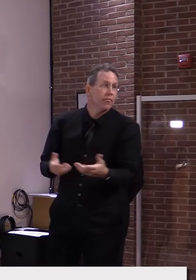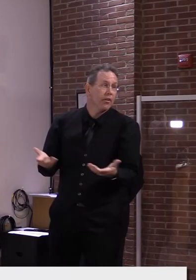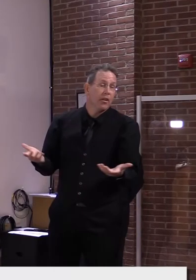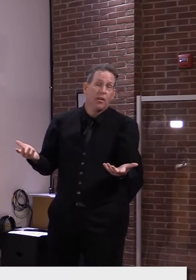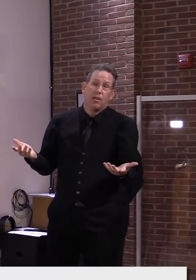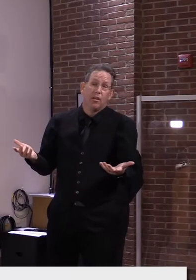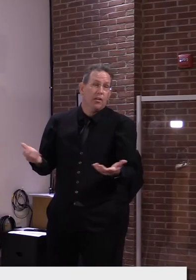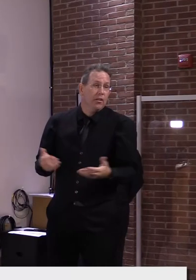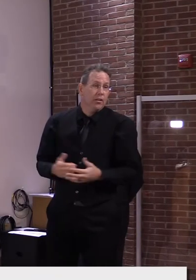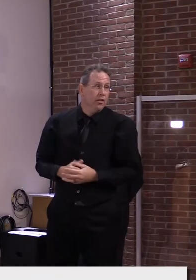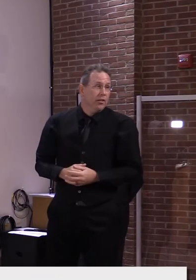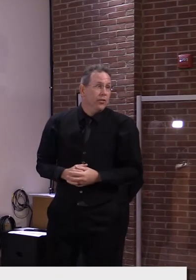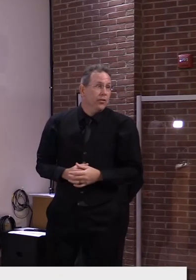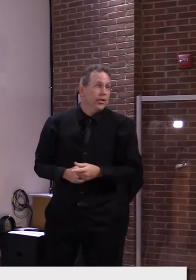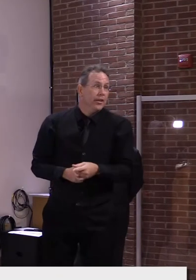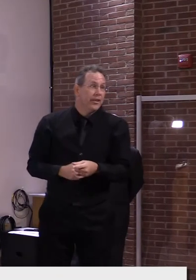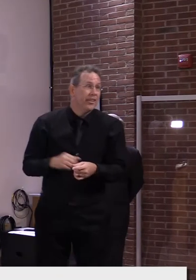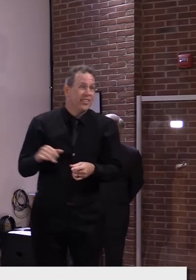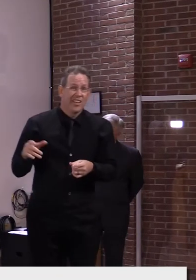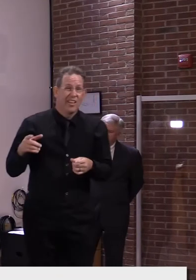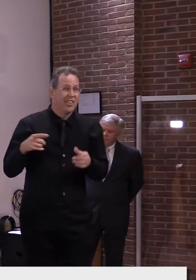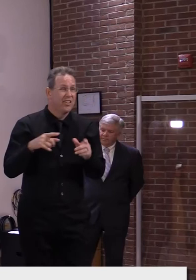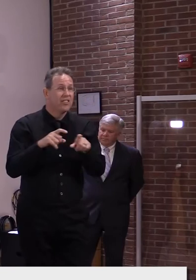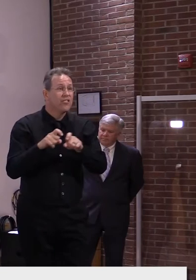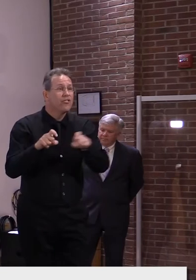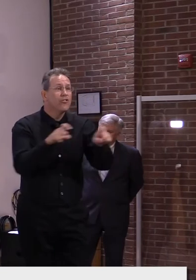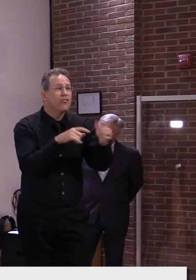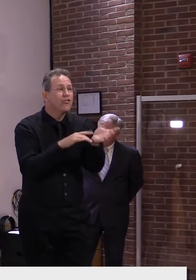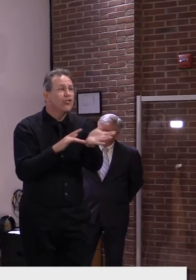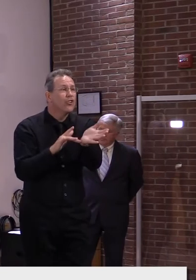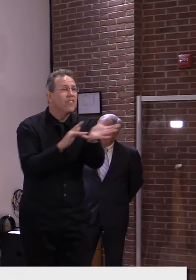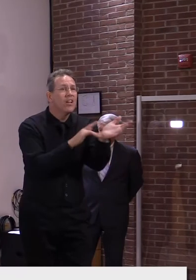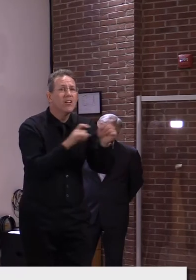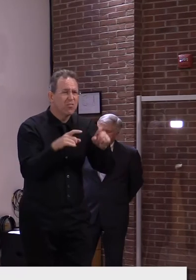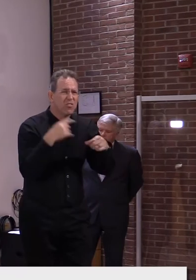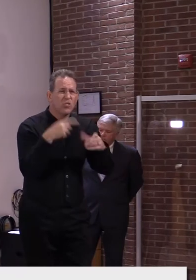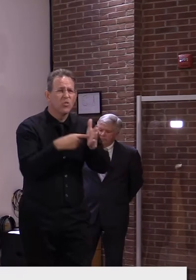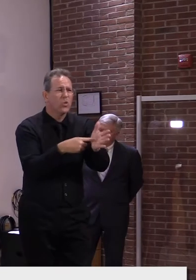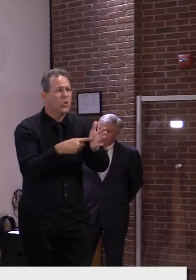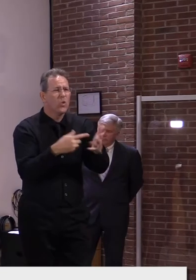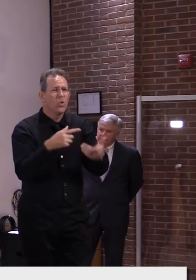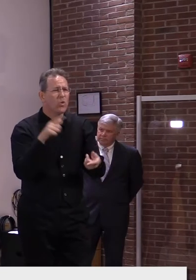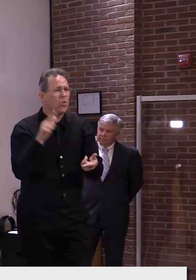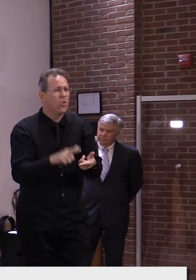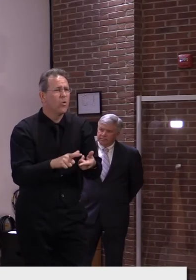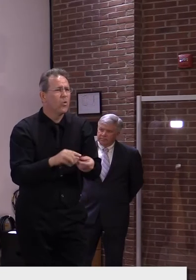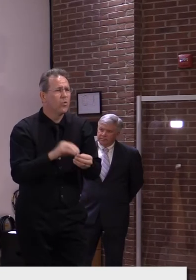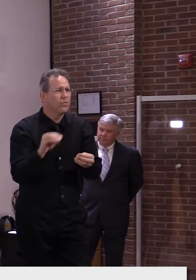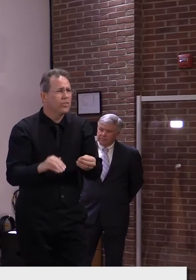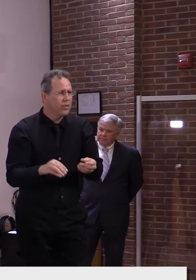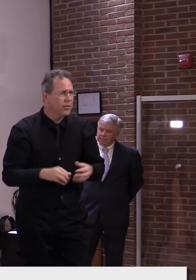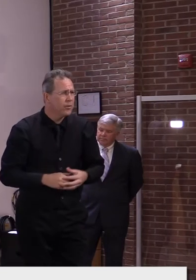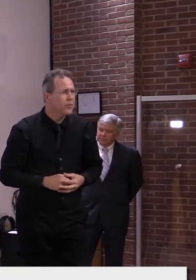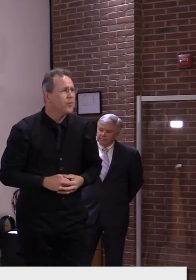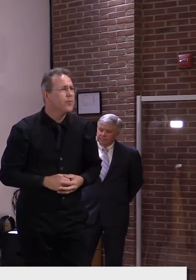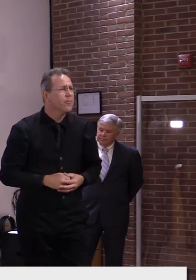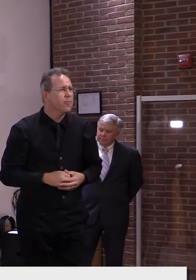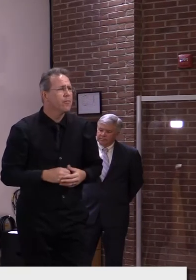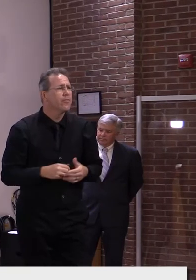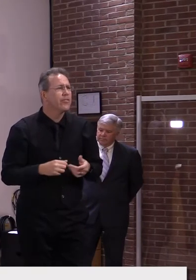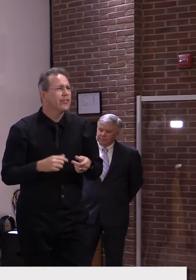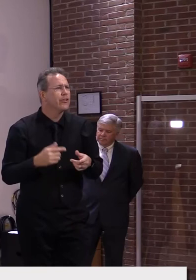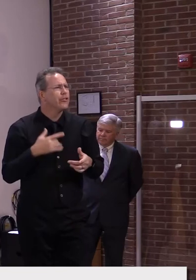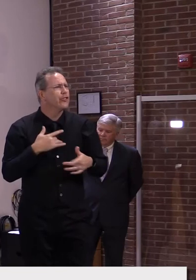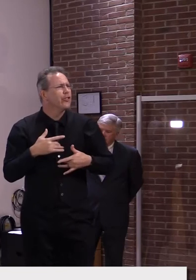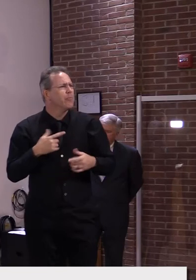expected percentage of Americans are worried about the vaccine because they're worried about the cost of the vaccine, even though